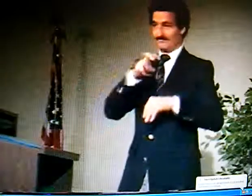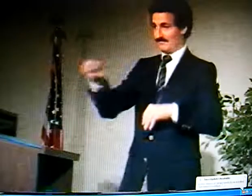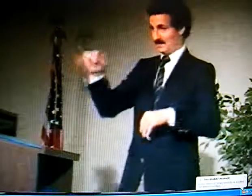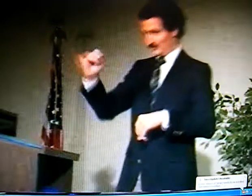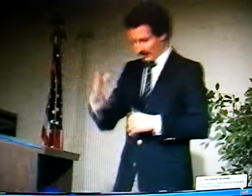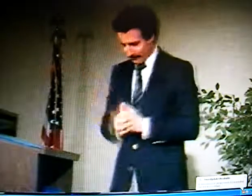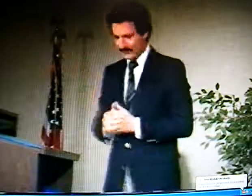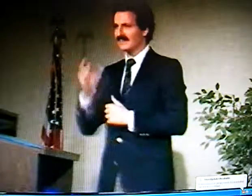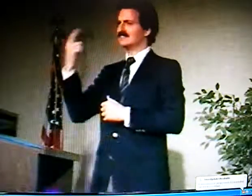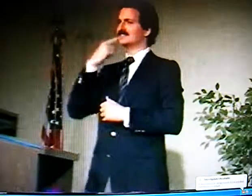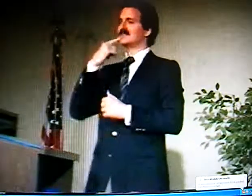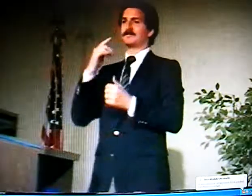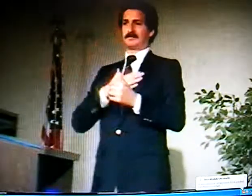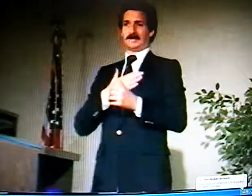I accepted this.